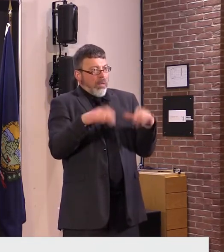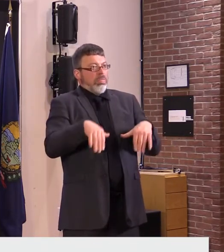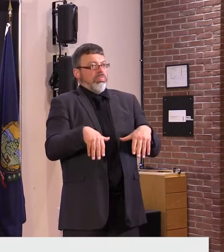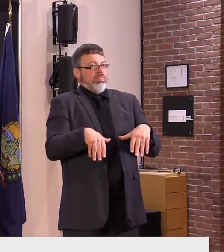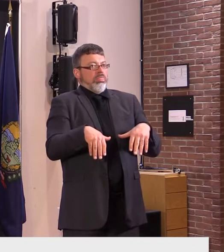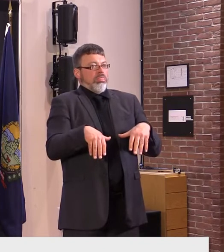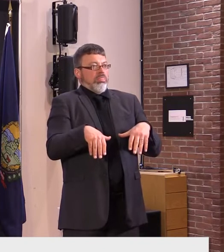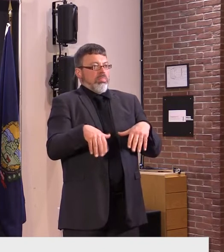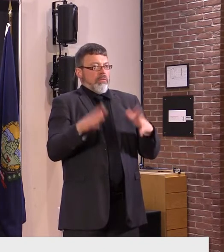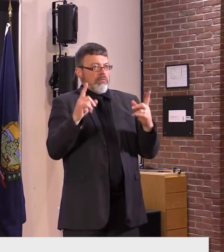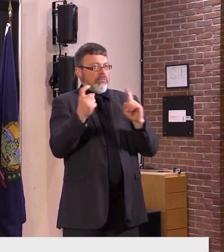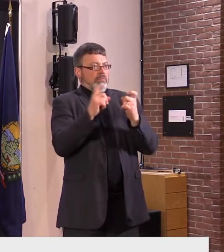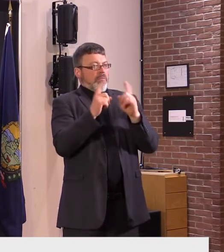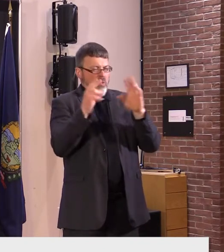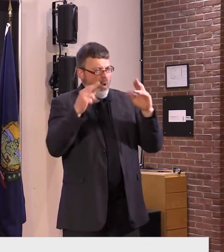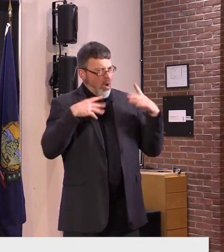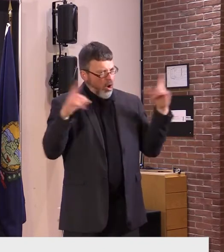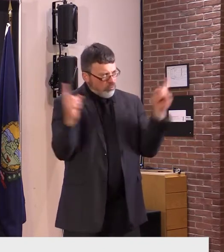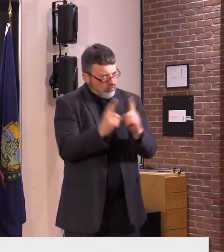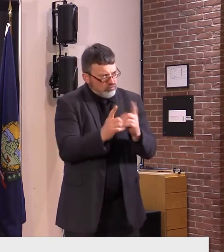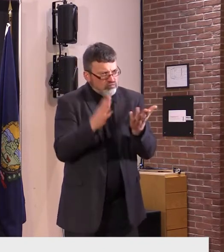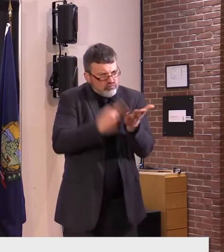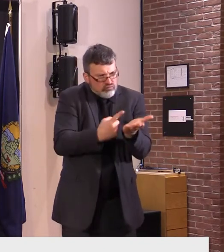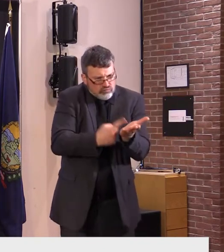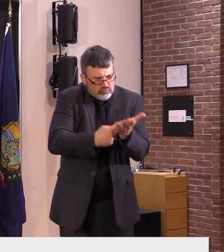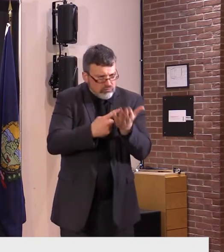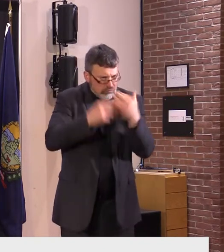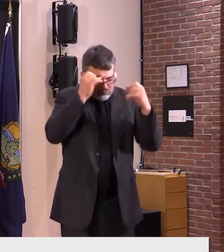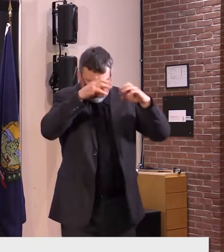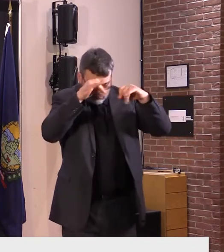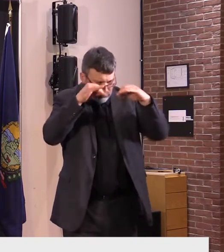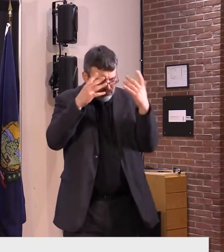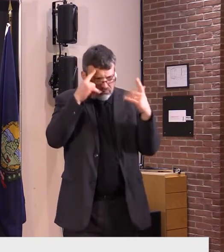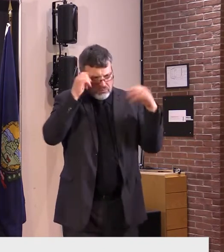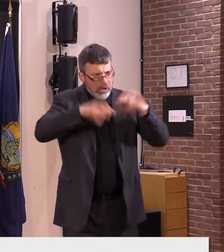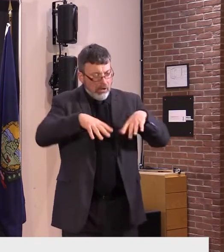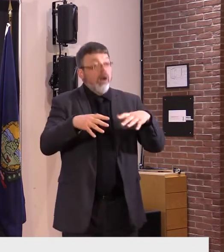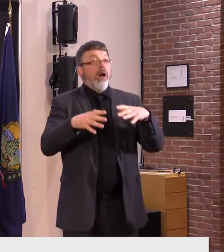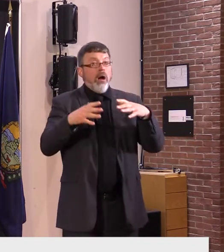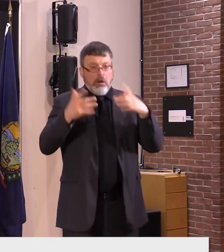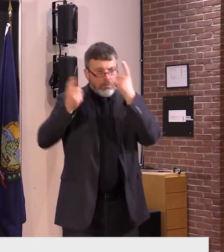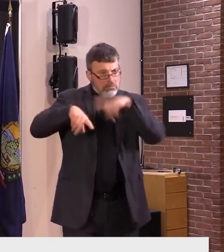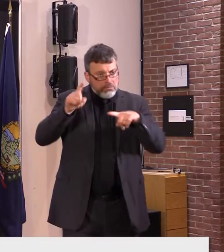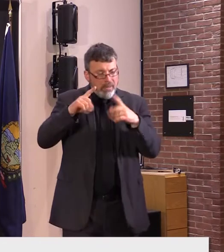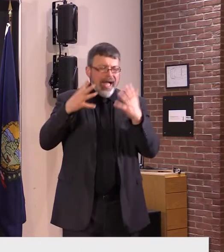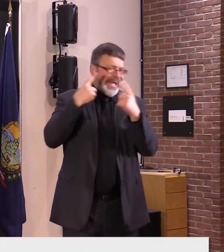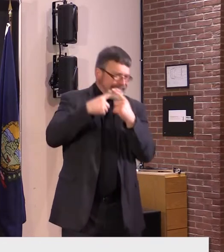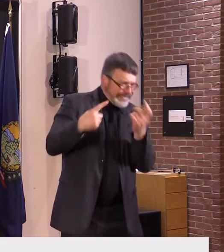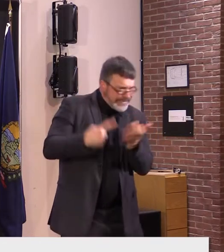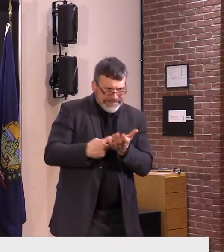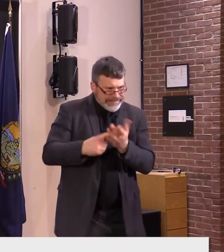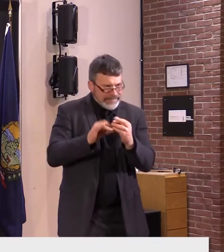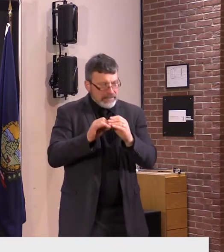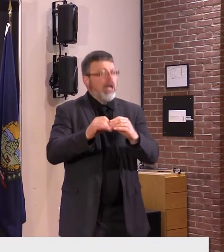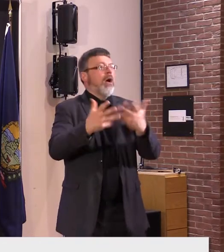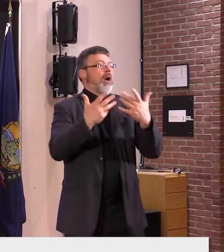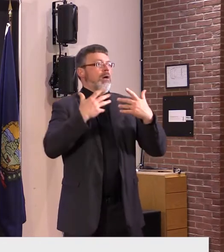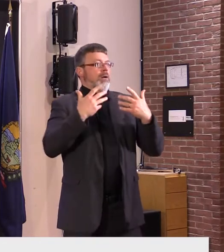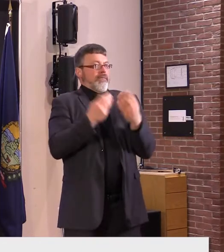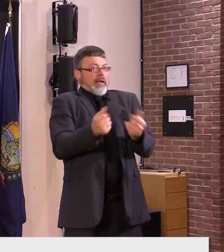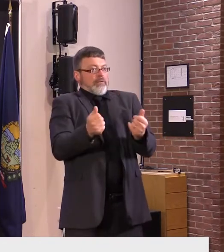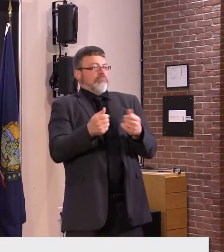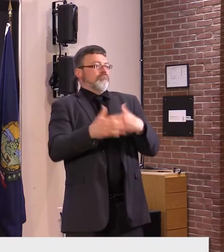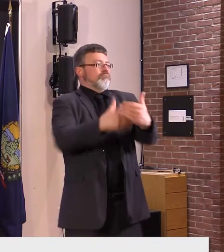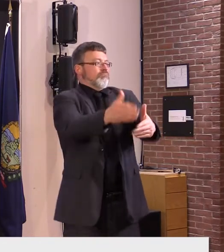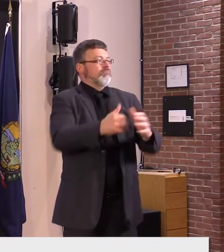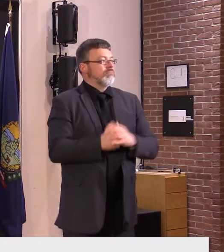So, you know, I don't think it helped the legislative process, but we got through it. And that's the important part,